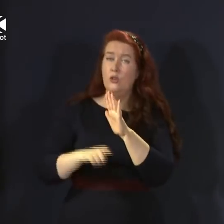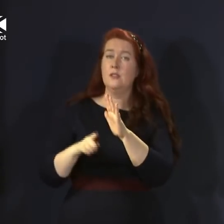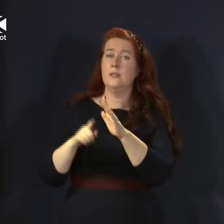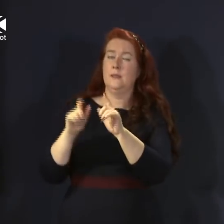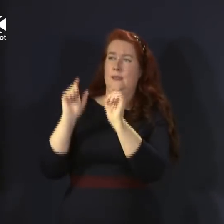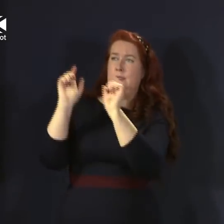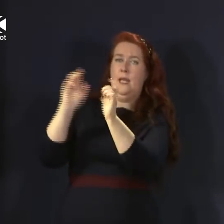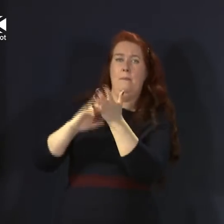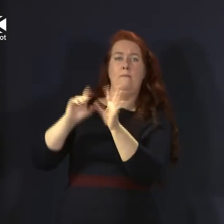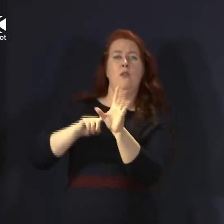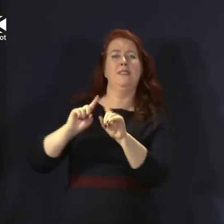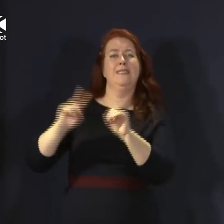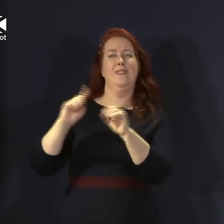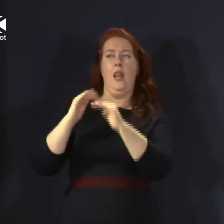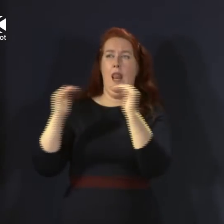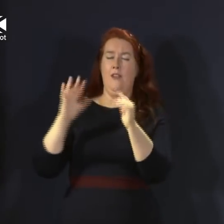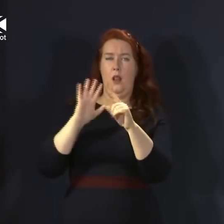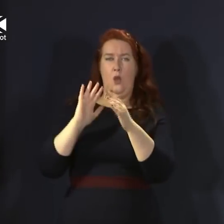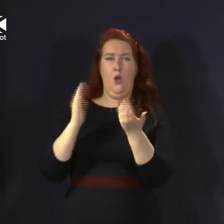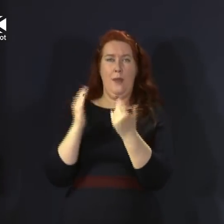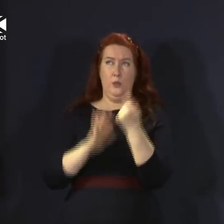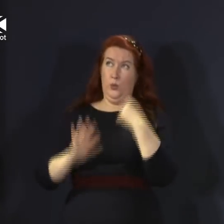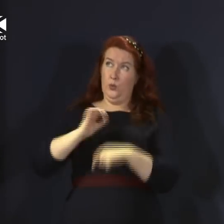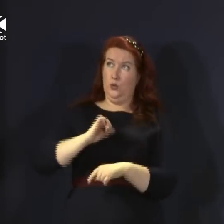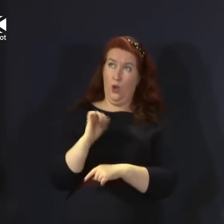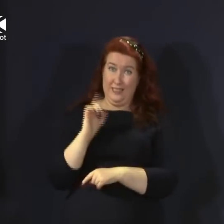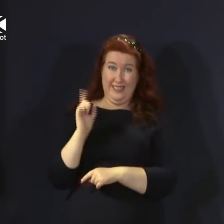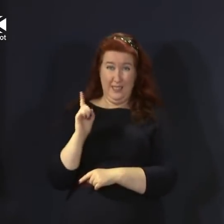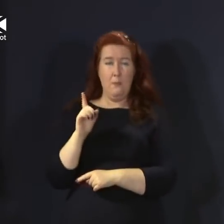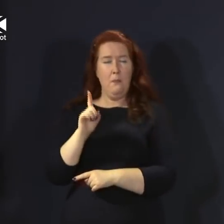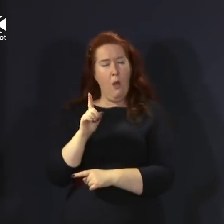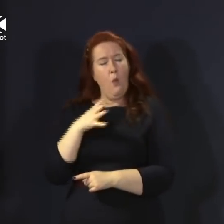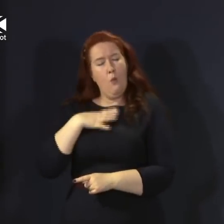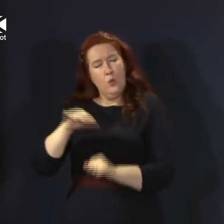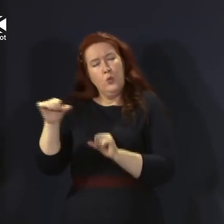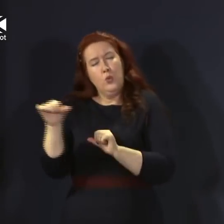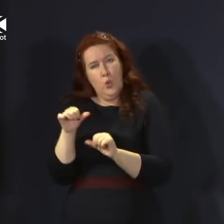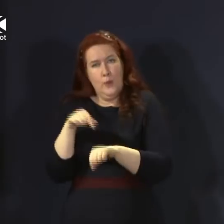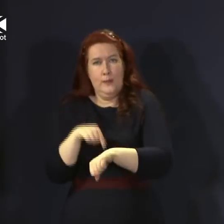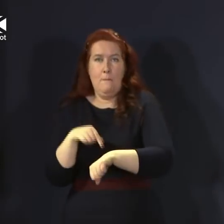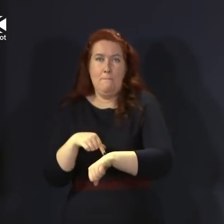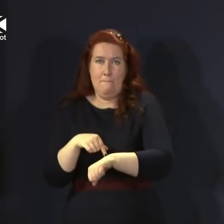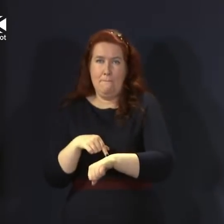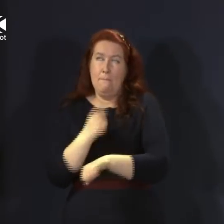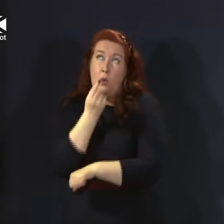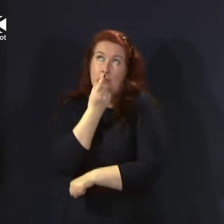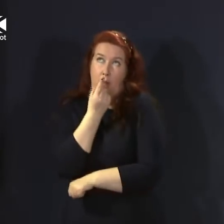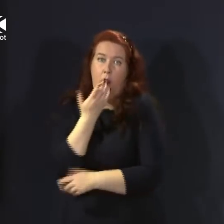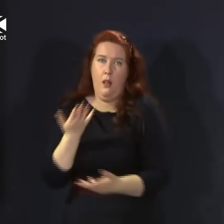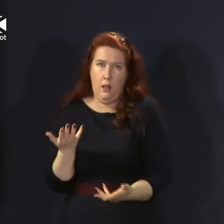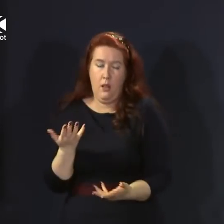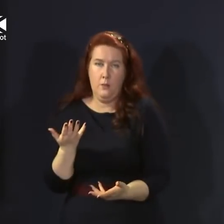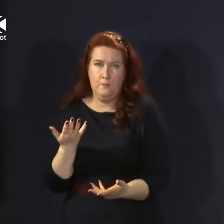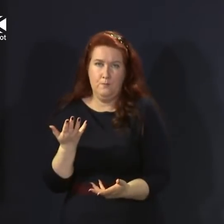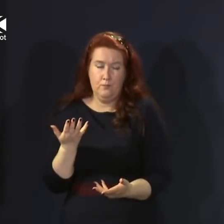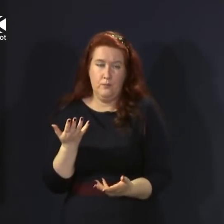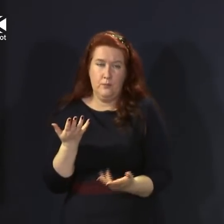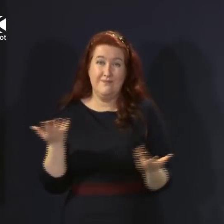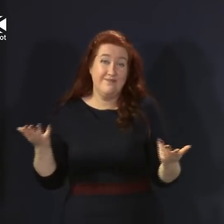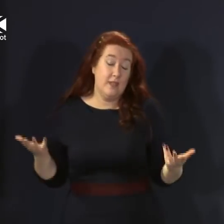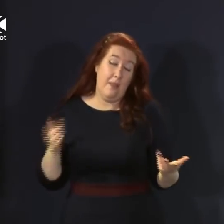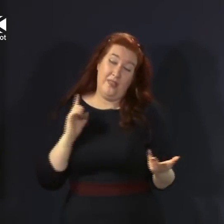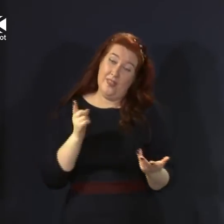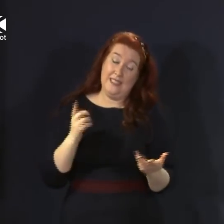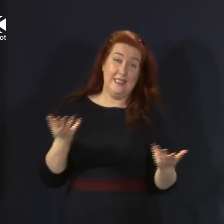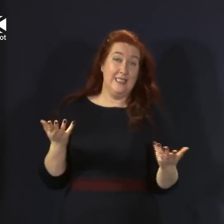to the rest of the country, if indeed that is what happens, we would want that to be for as short a period of time as possible. But this is the kind